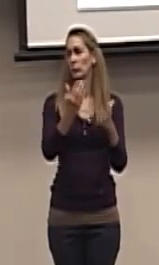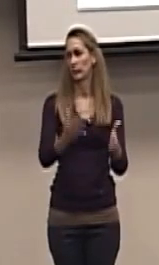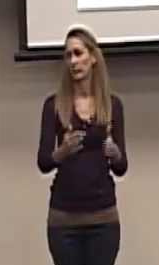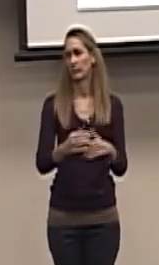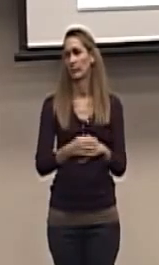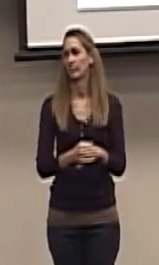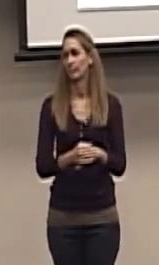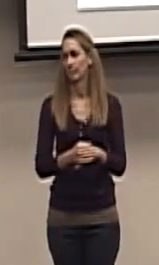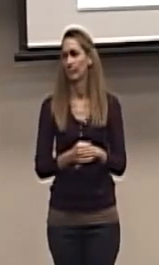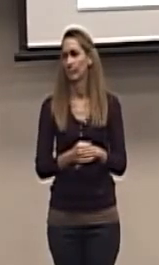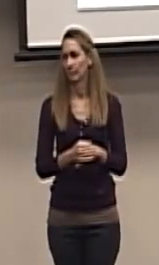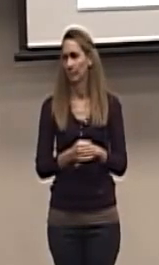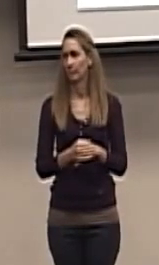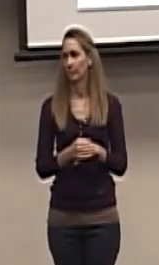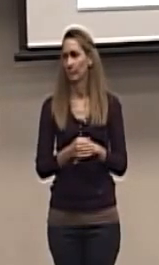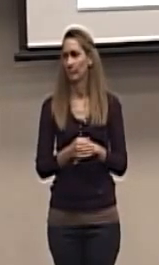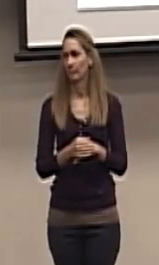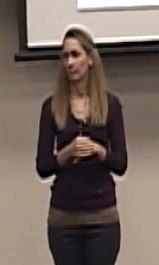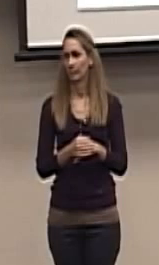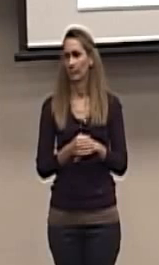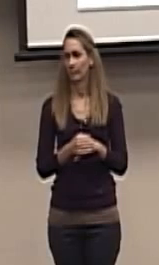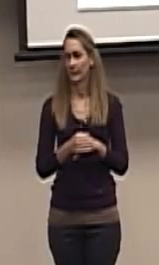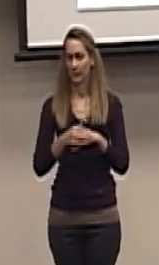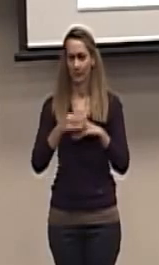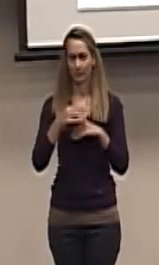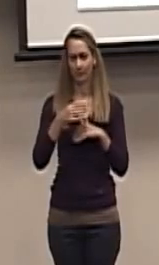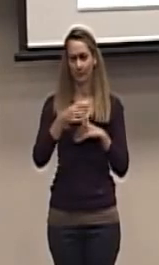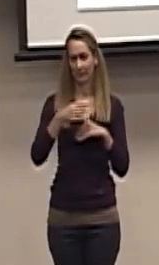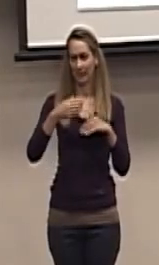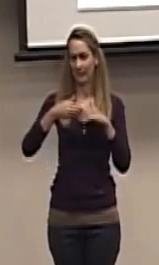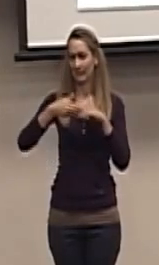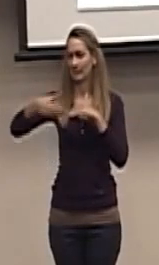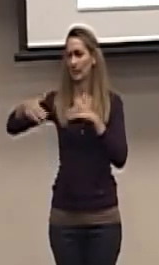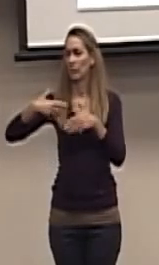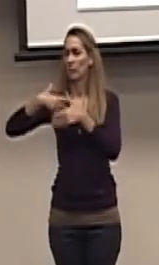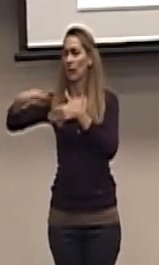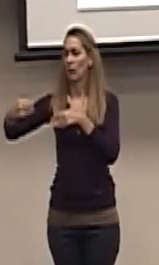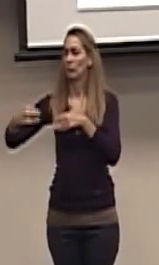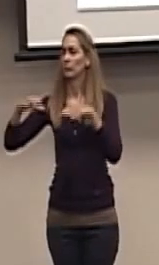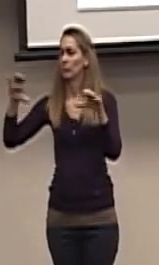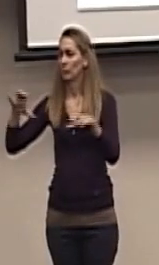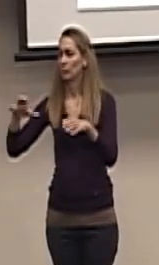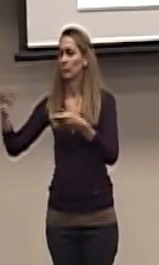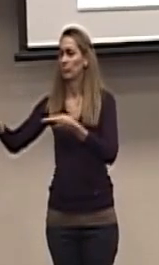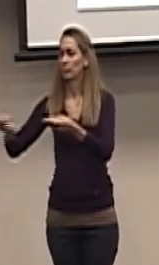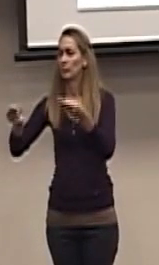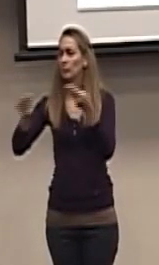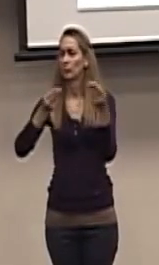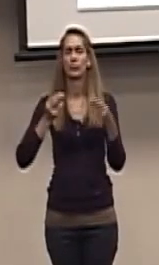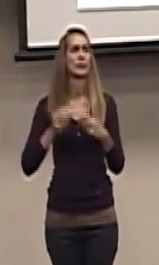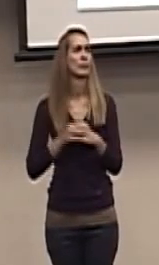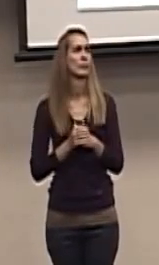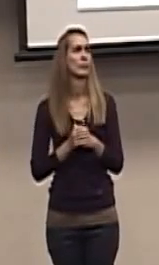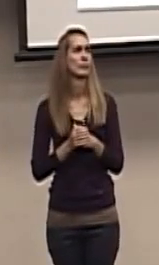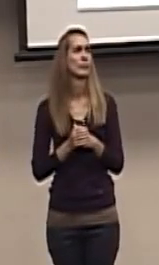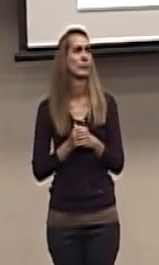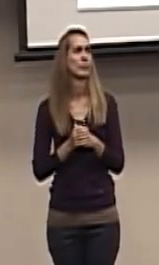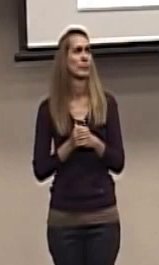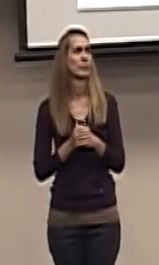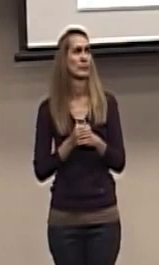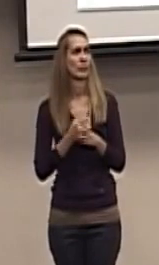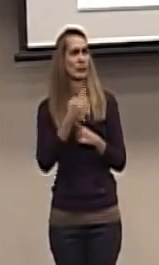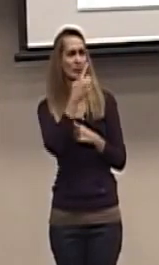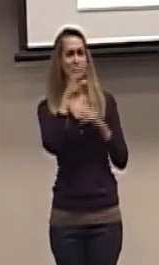leadership of the church and send them out into the ministry. We have great graduates after the